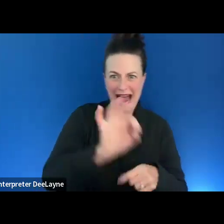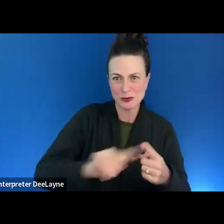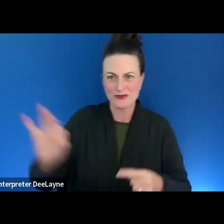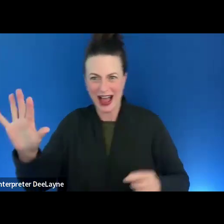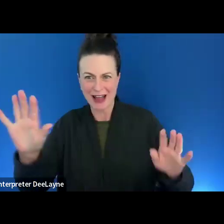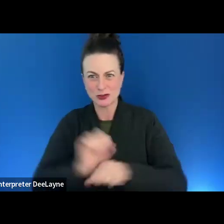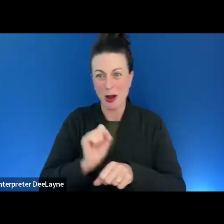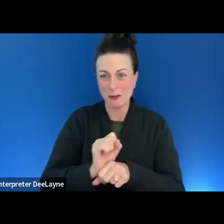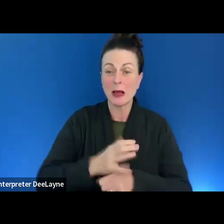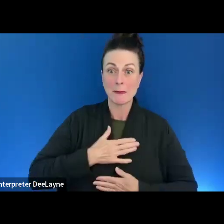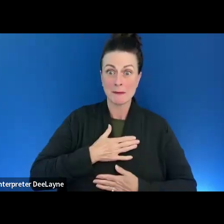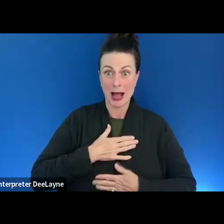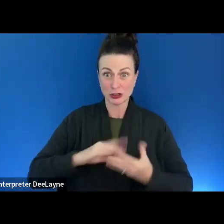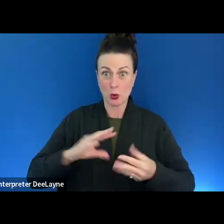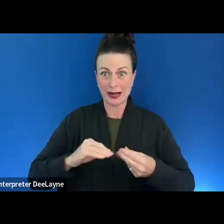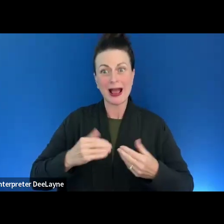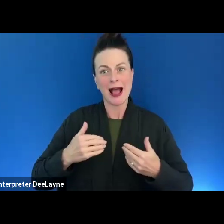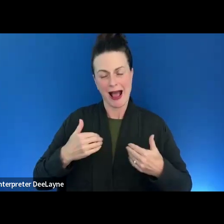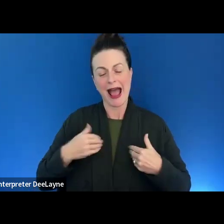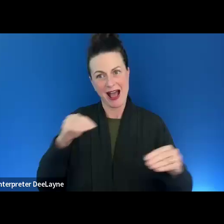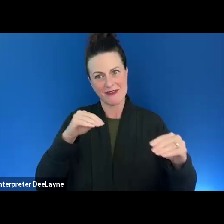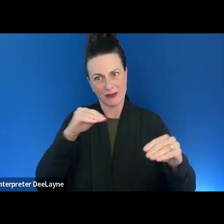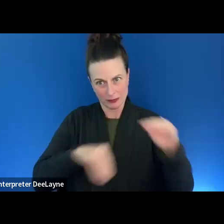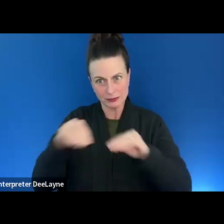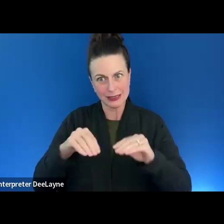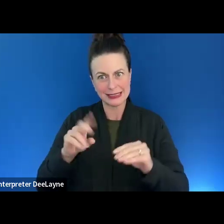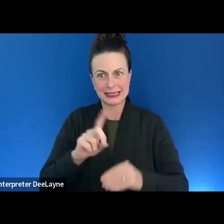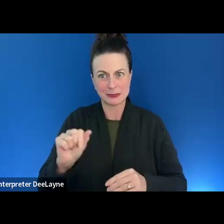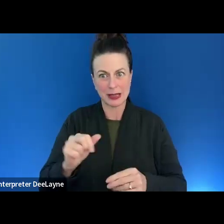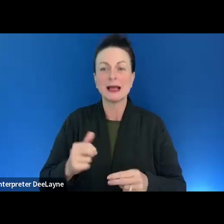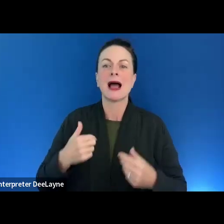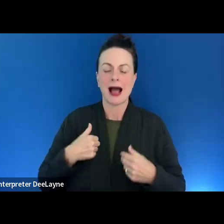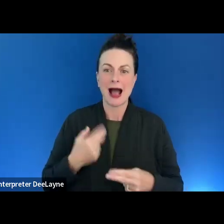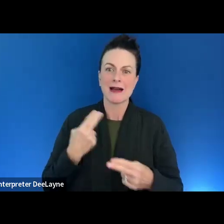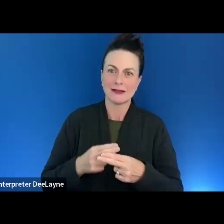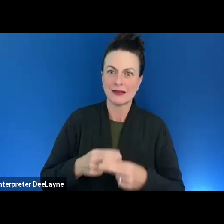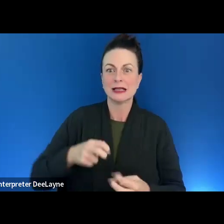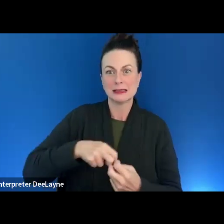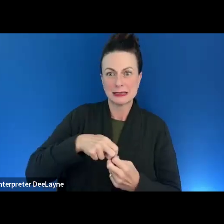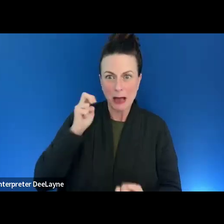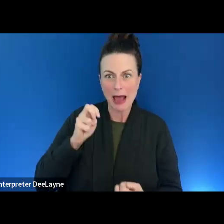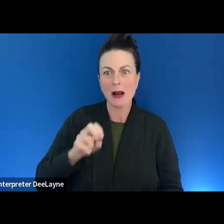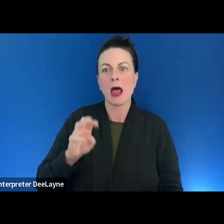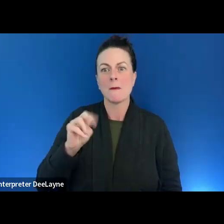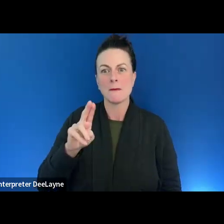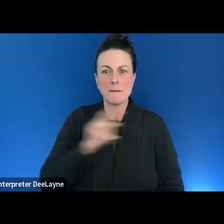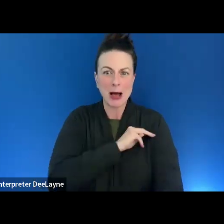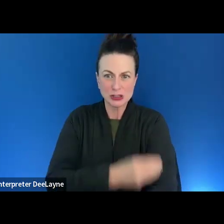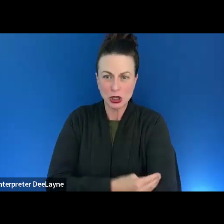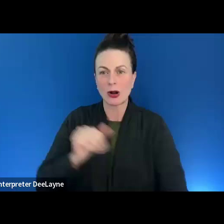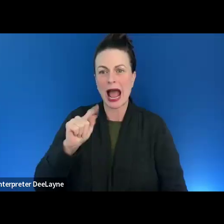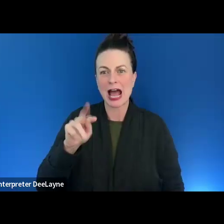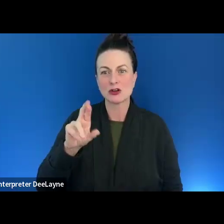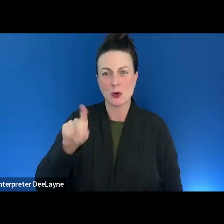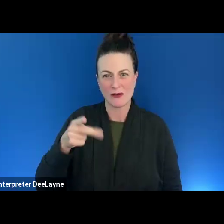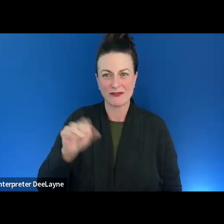story is I have a mobility disability. I have a type of muscular dystrophy called spinal muscular atrophy. And for me, I have to